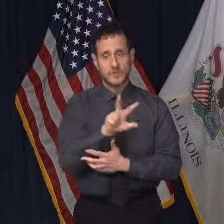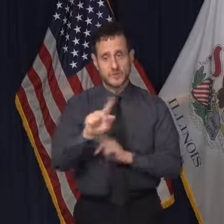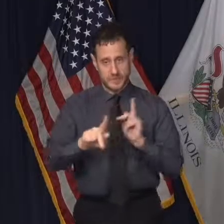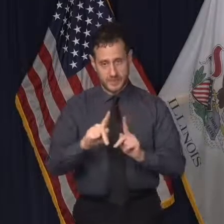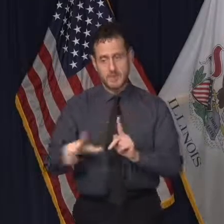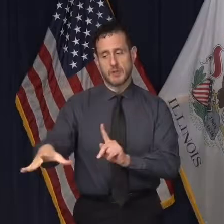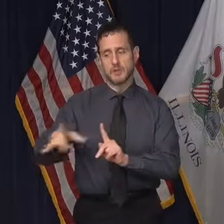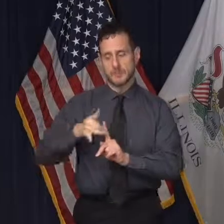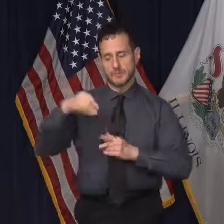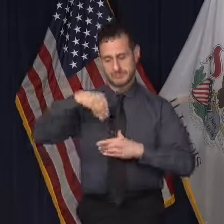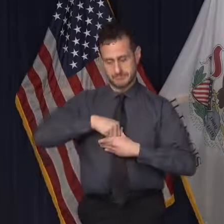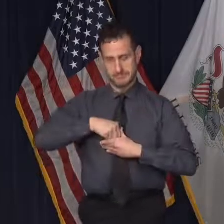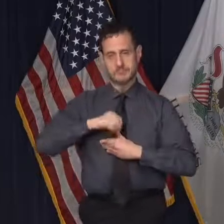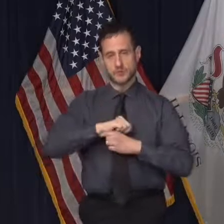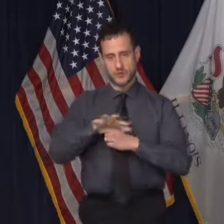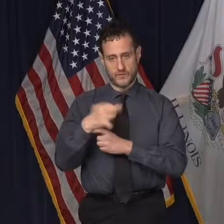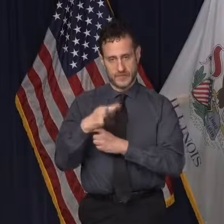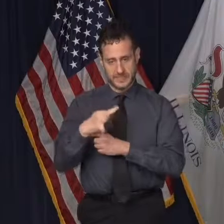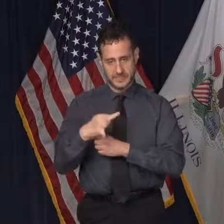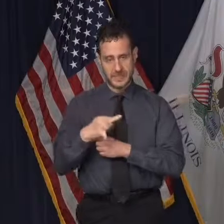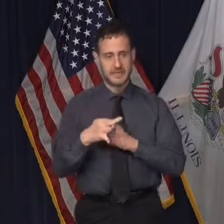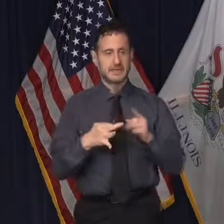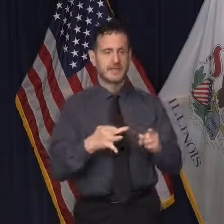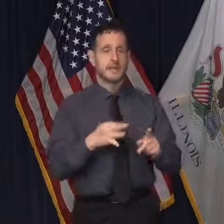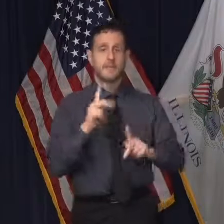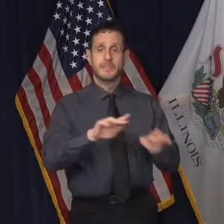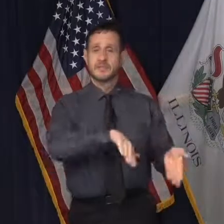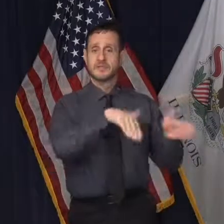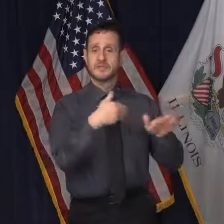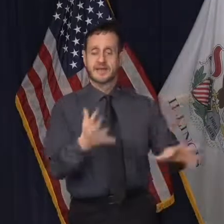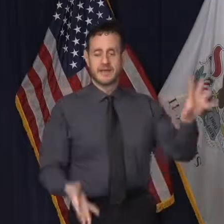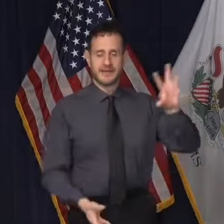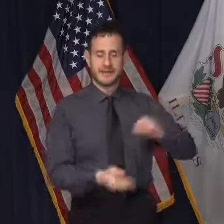255,643, and the total number of lives lost to